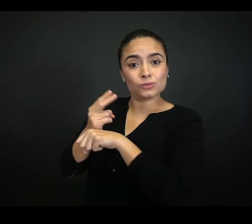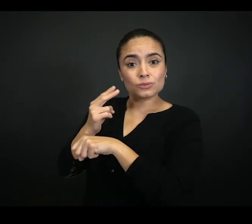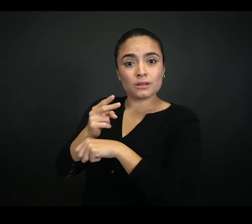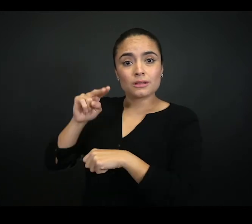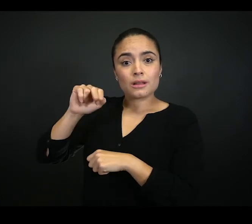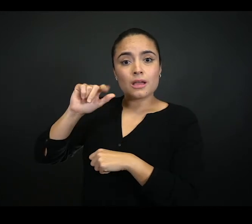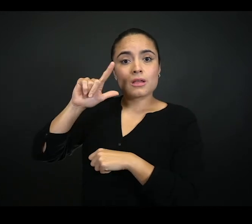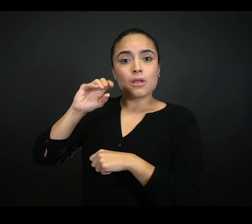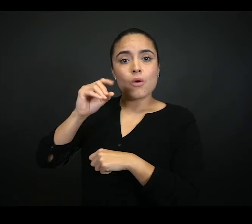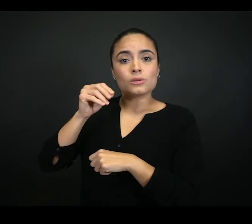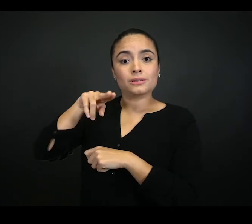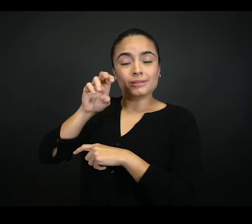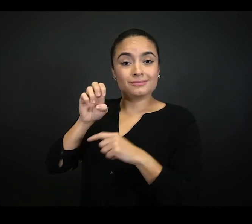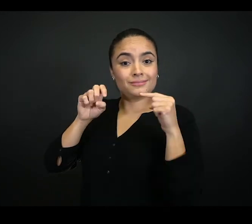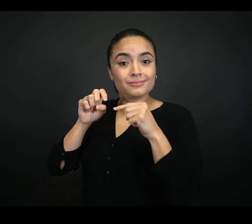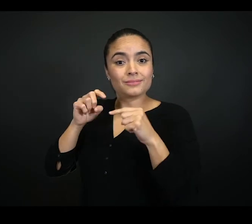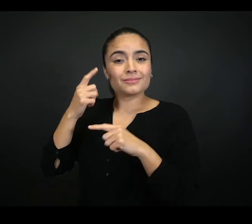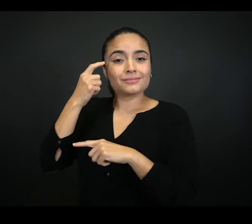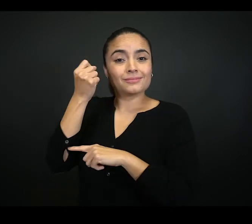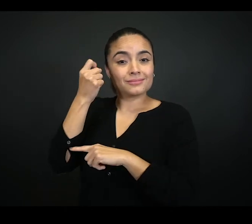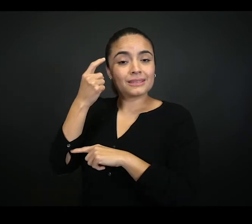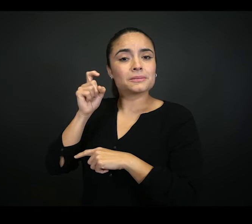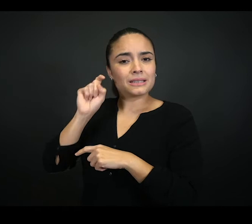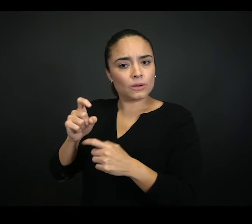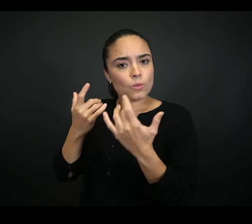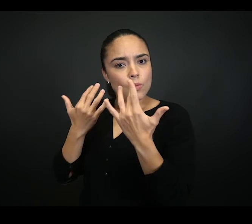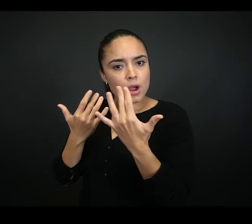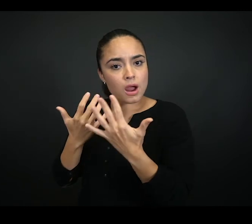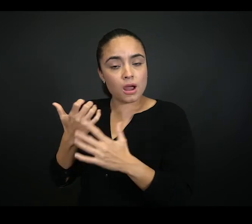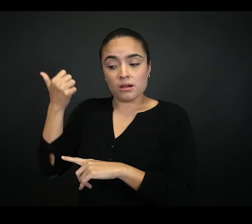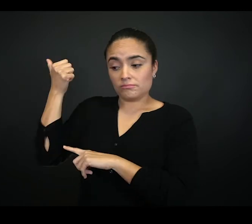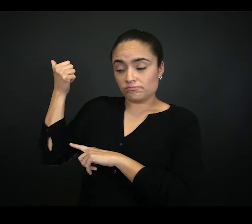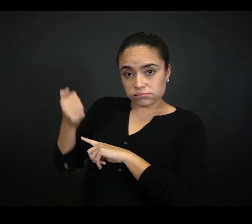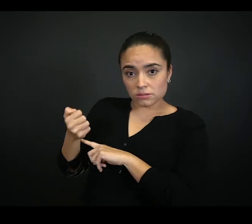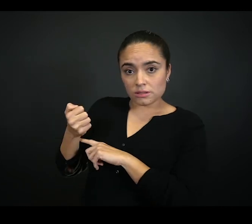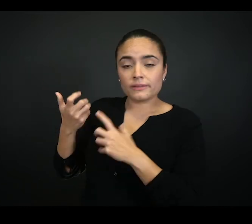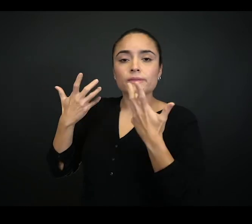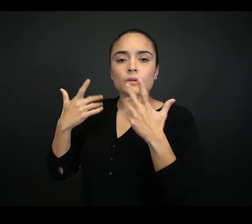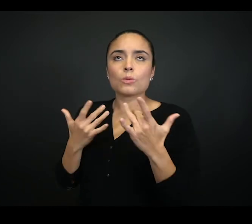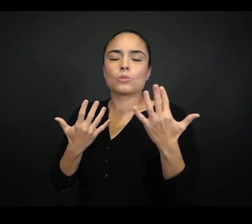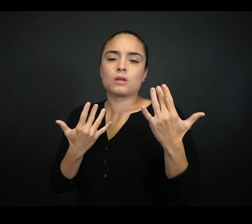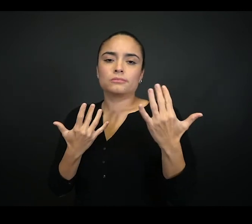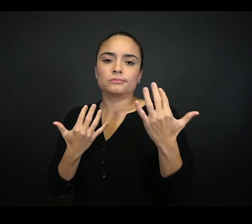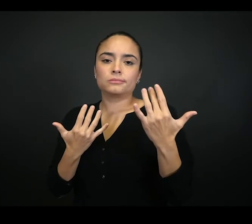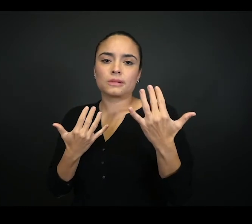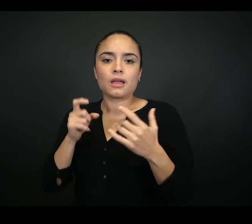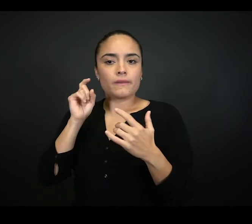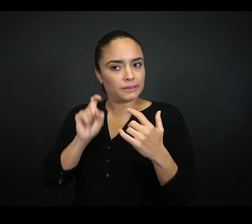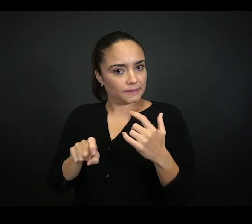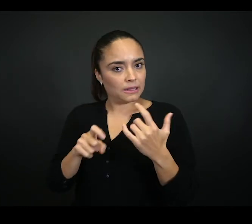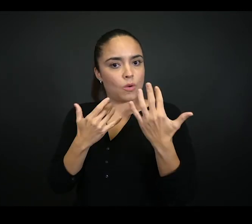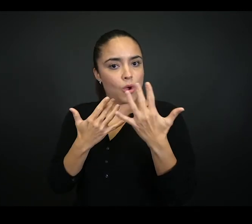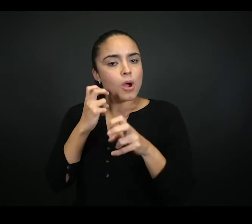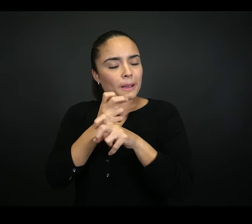the response, you know, you may use naloxone on someone, and you really do need to wait. So you get